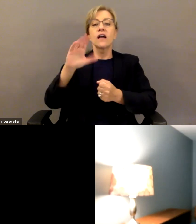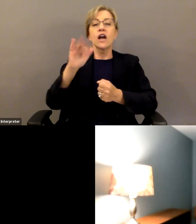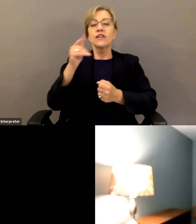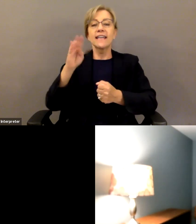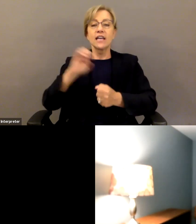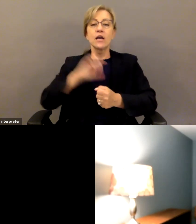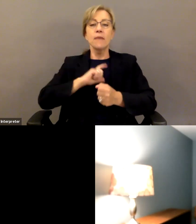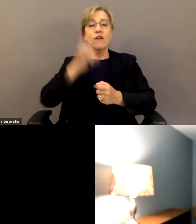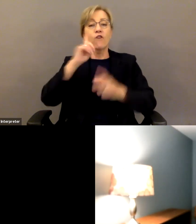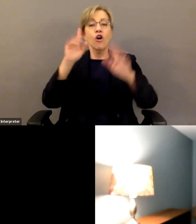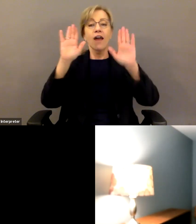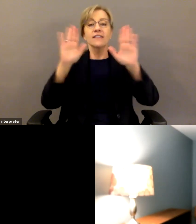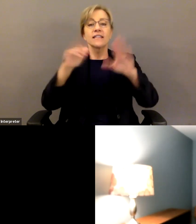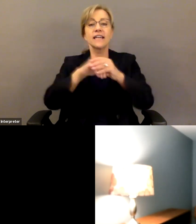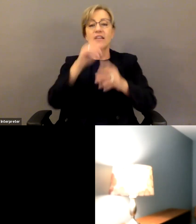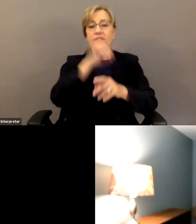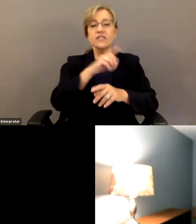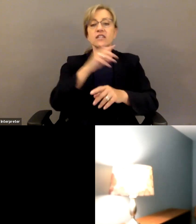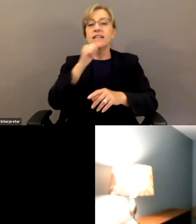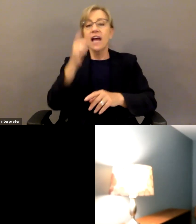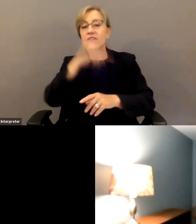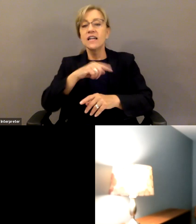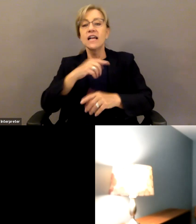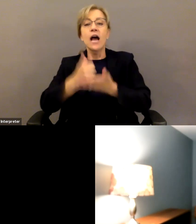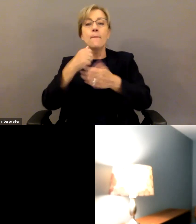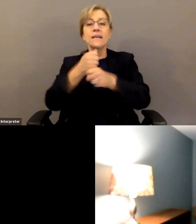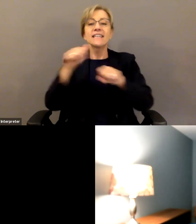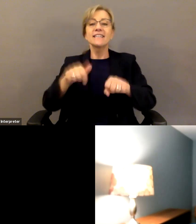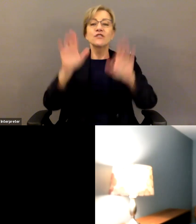and Nonfiction, and for help making this wonderful event possible.